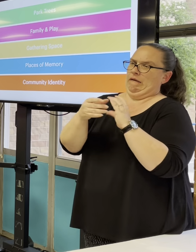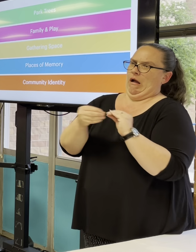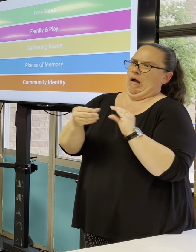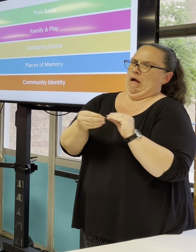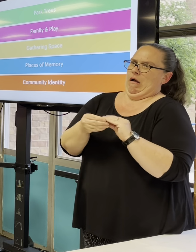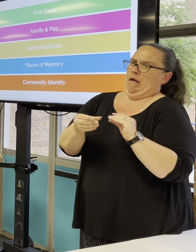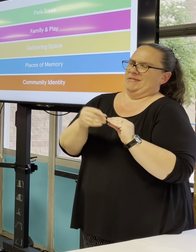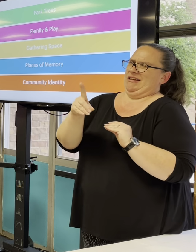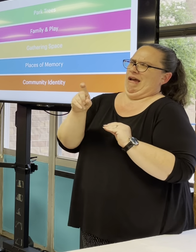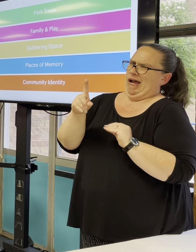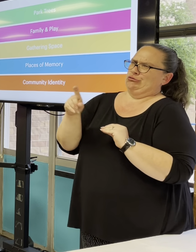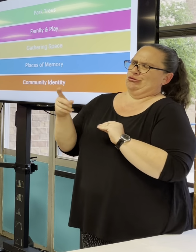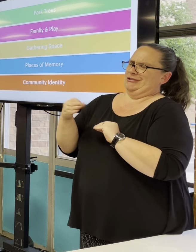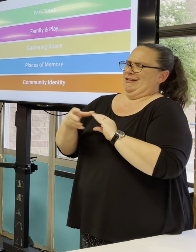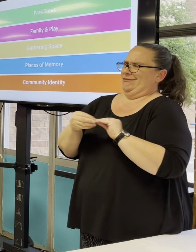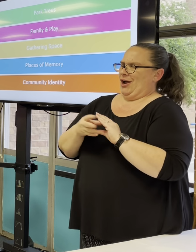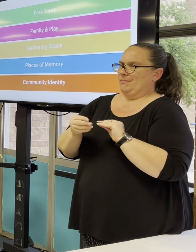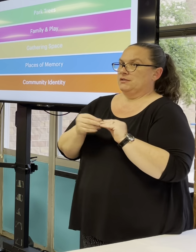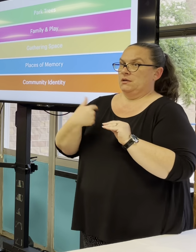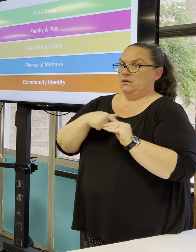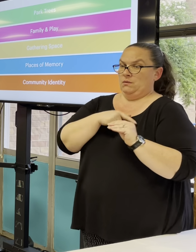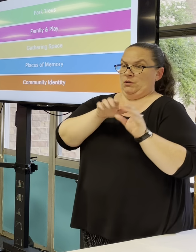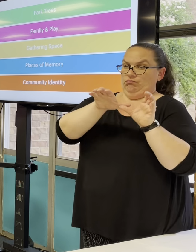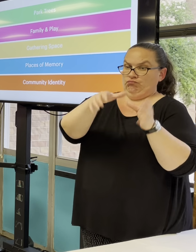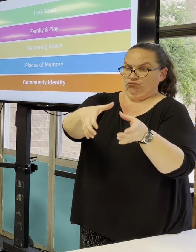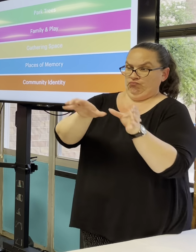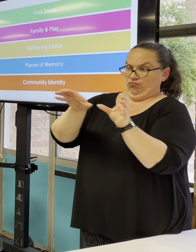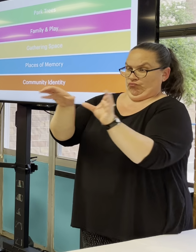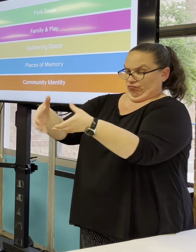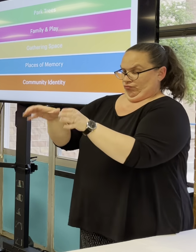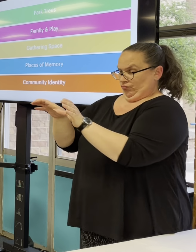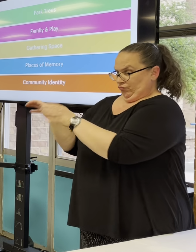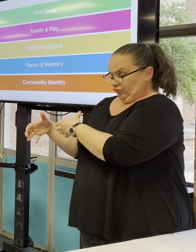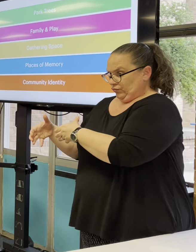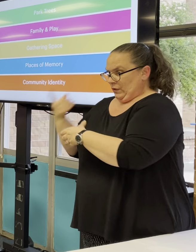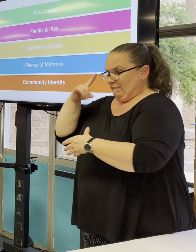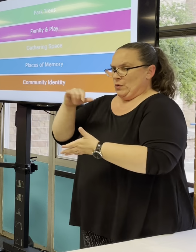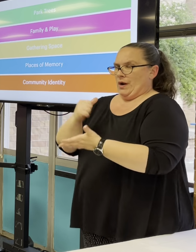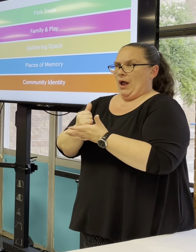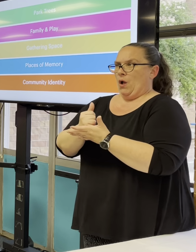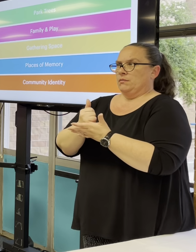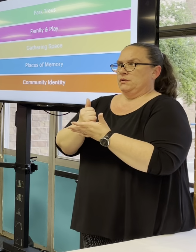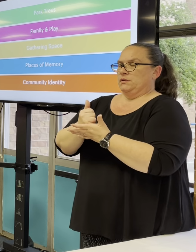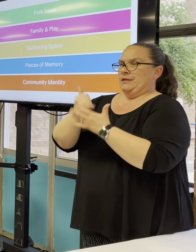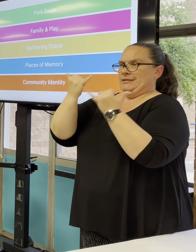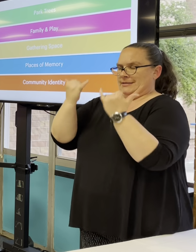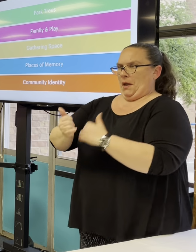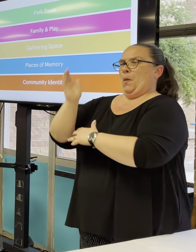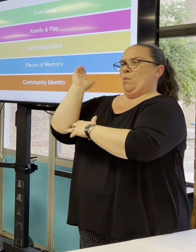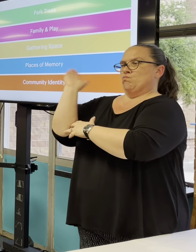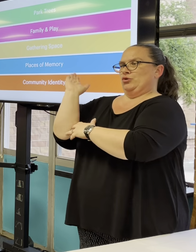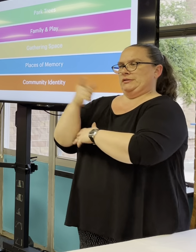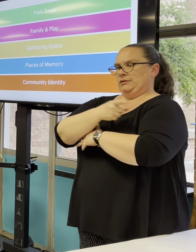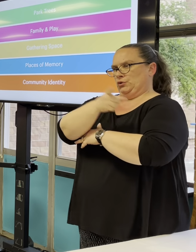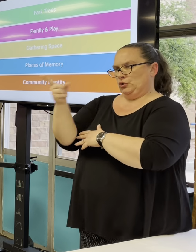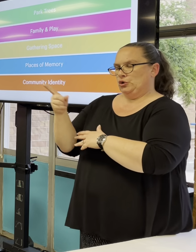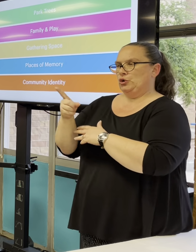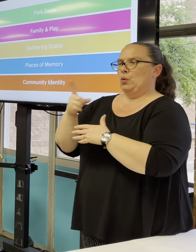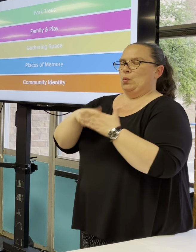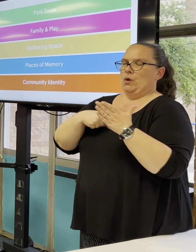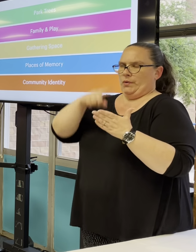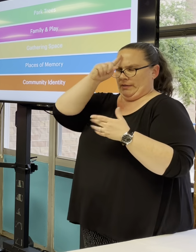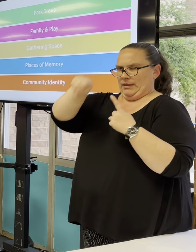we organized them into categories to be able to help present back to you how we're thinking about your